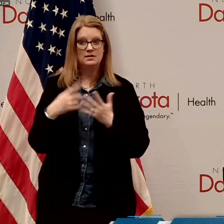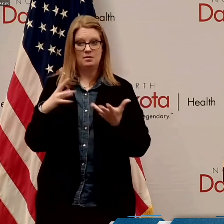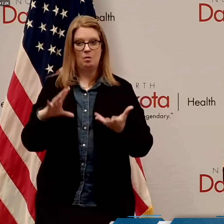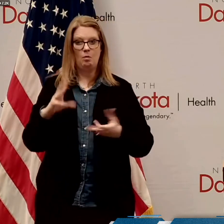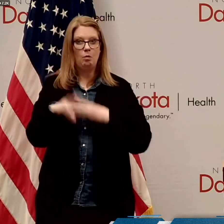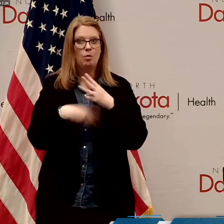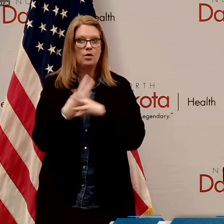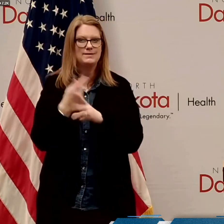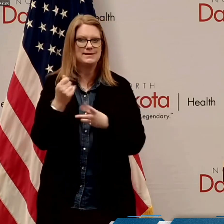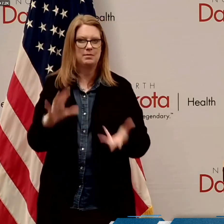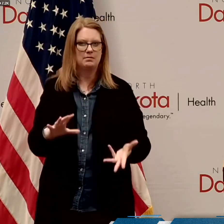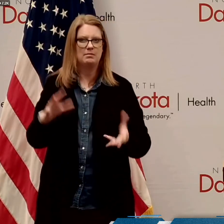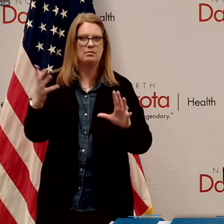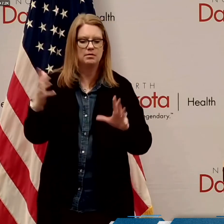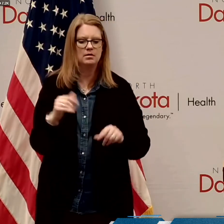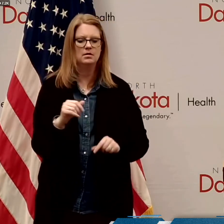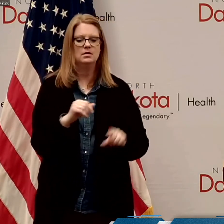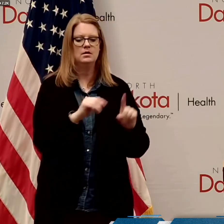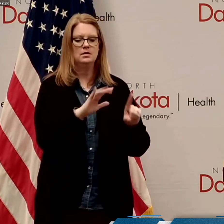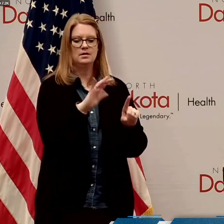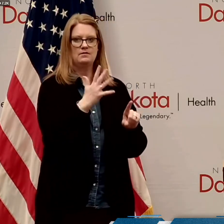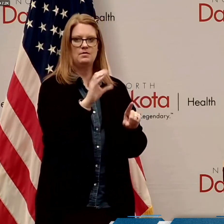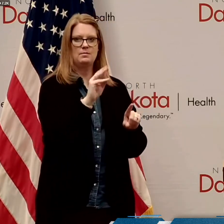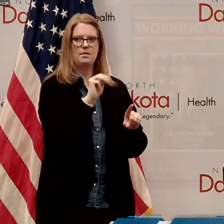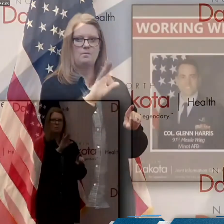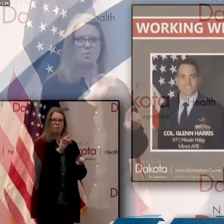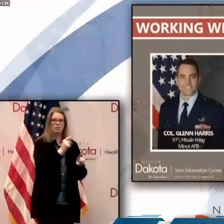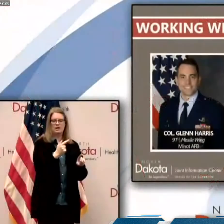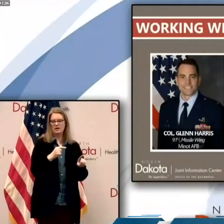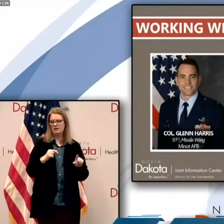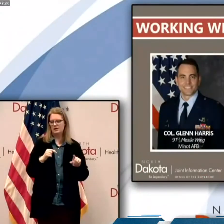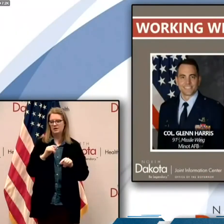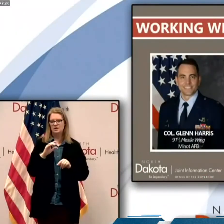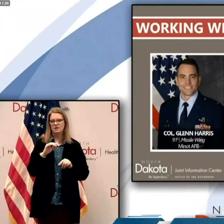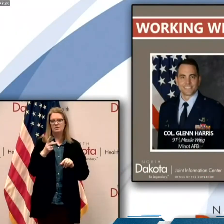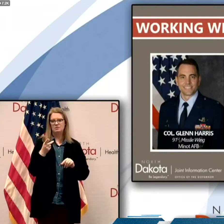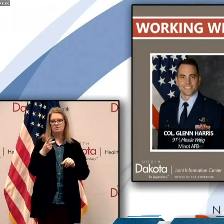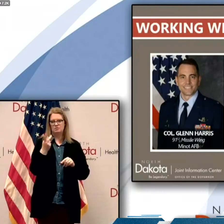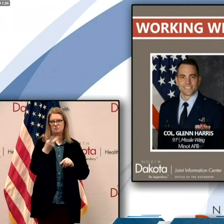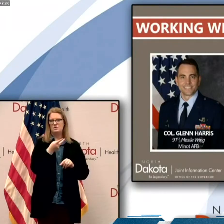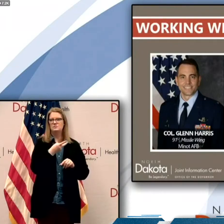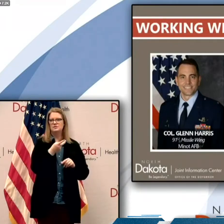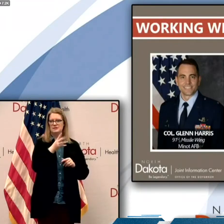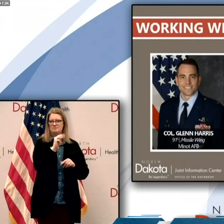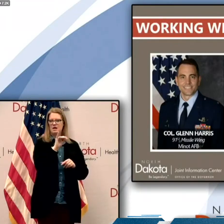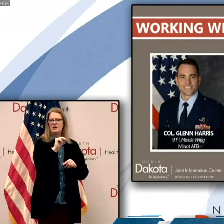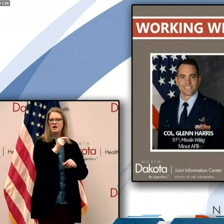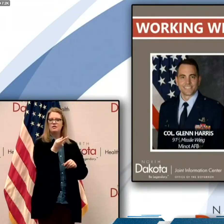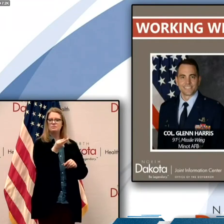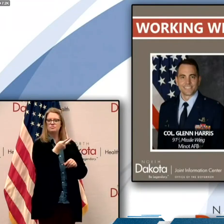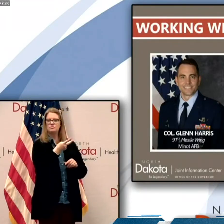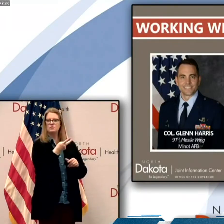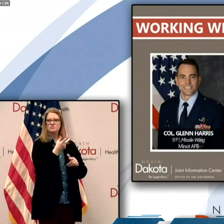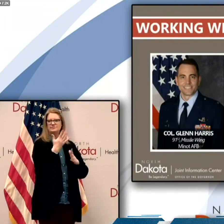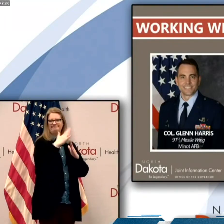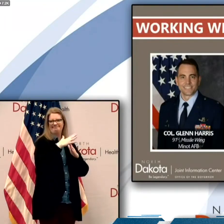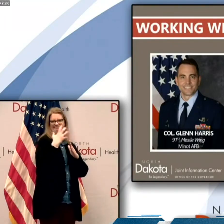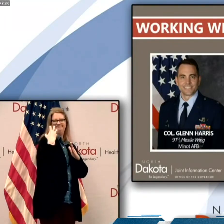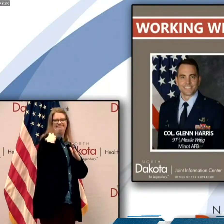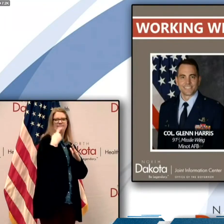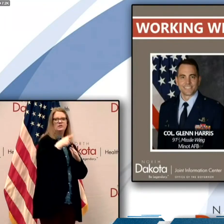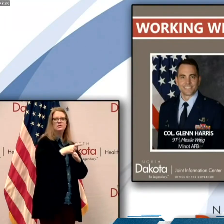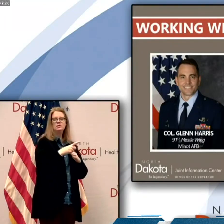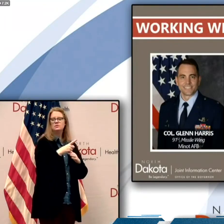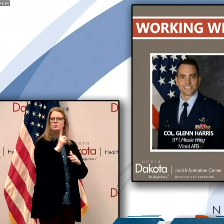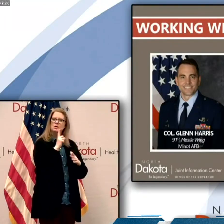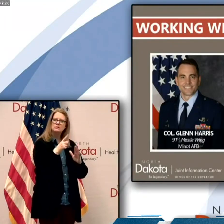now. Colonel Cochran of the 5th Bomb Wing, Colonel Harris of the 91st Missile Wing, both of Minot, shared with us all the great practices